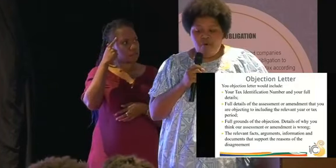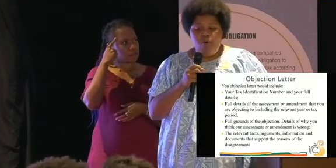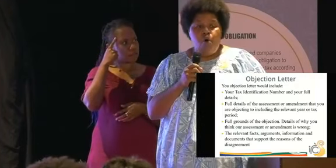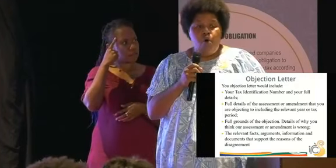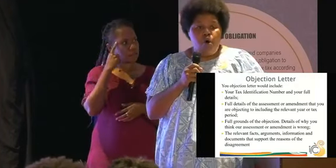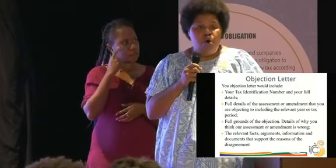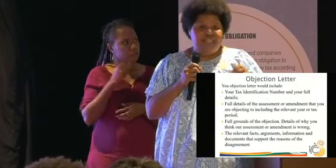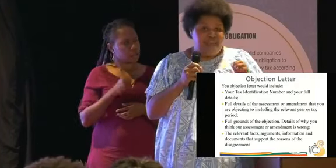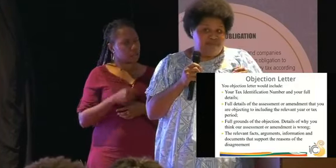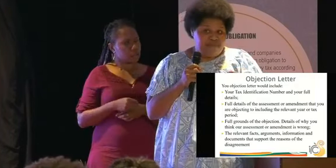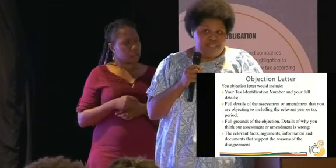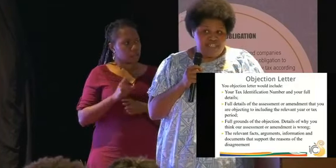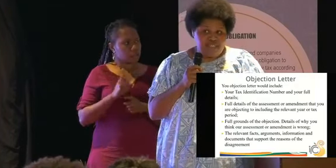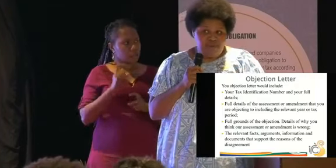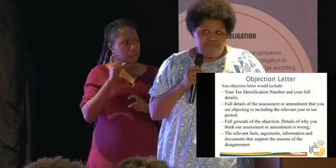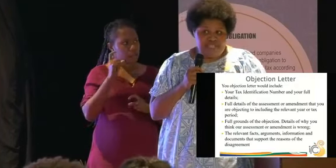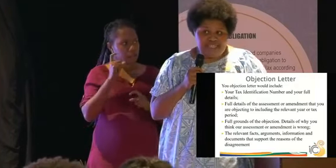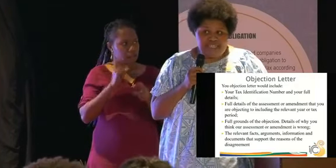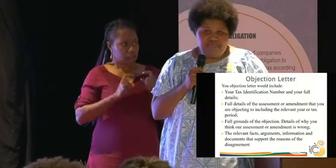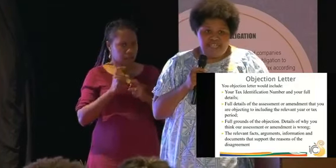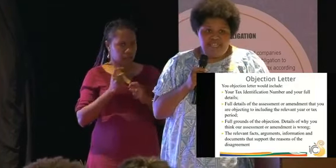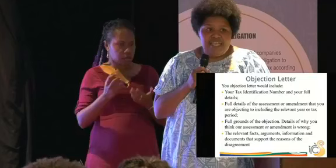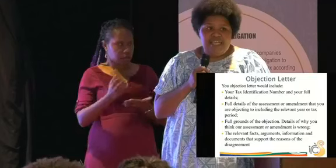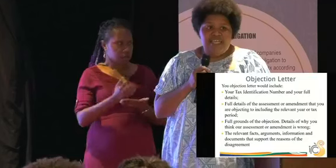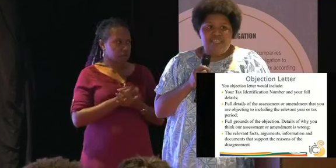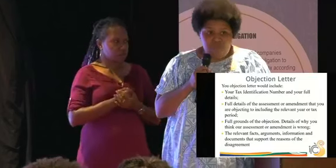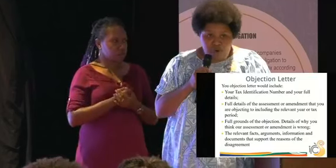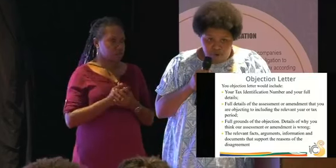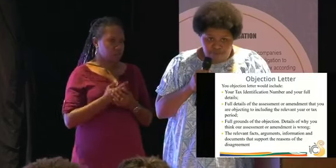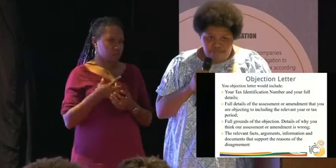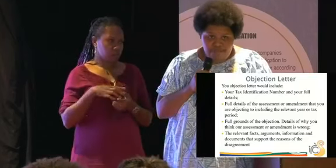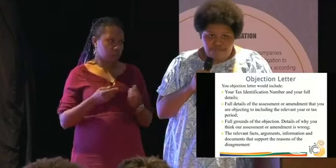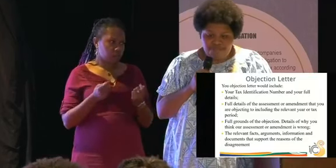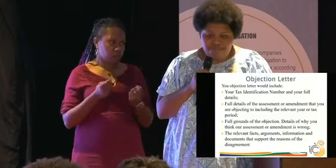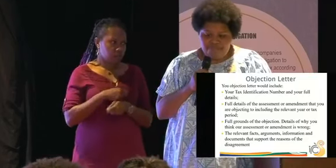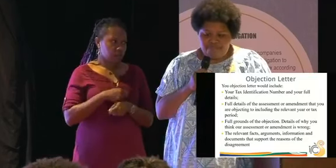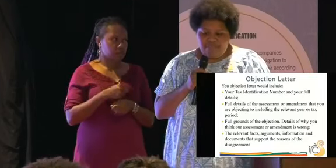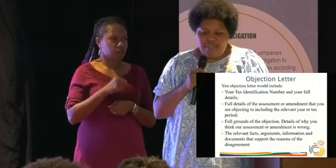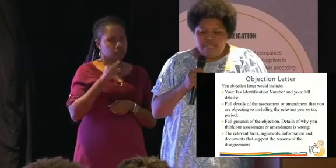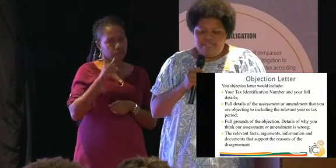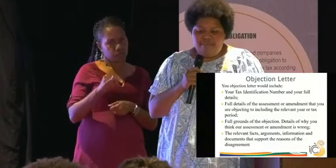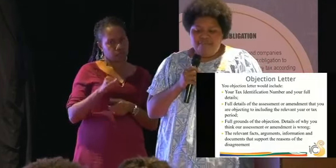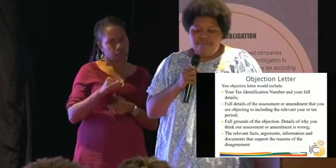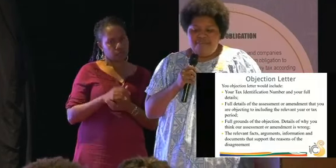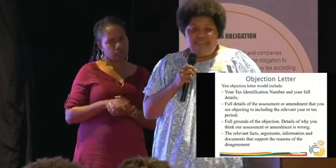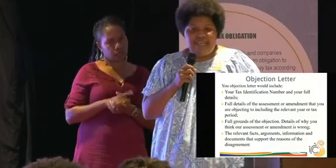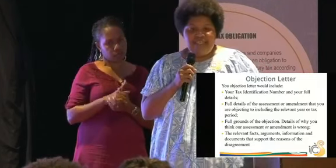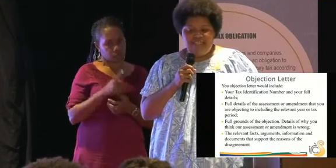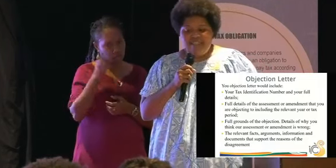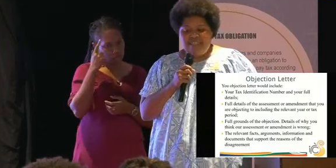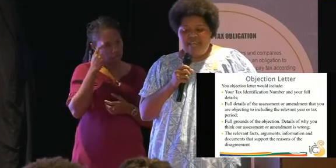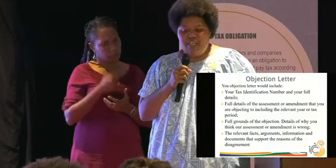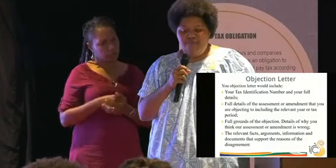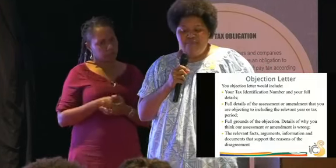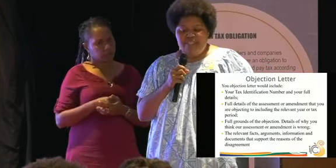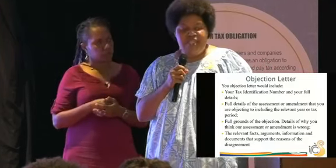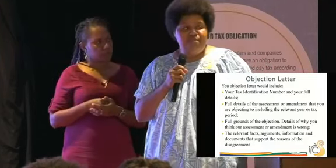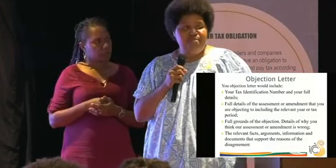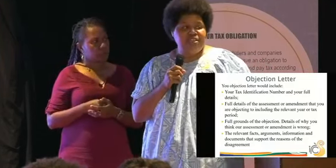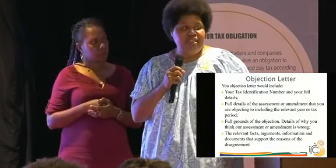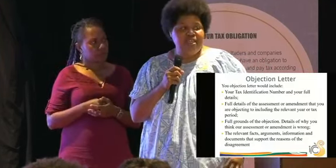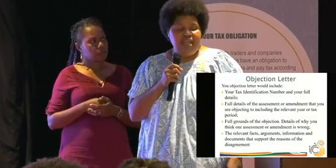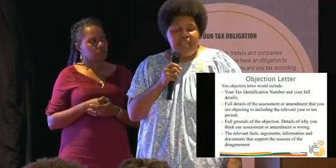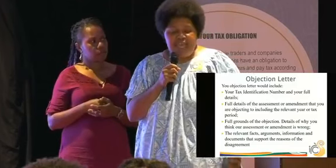receive or the amendment that you have received is wrong. The relevant facts, the